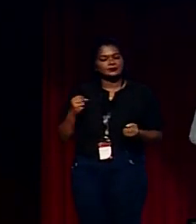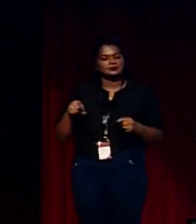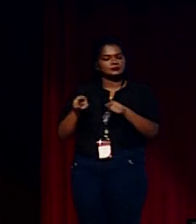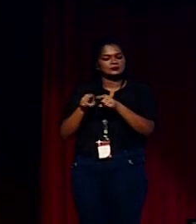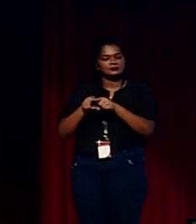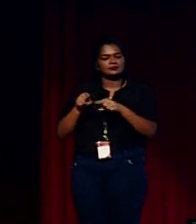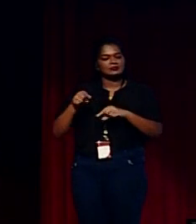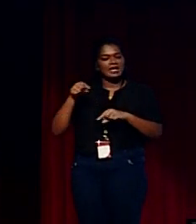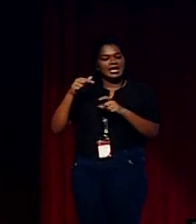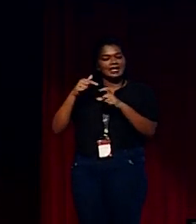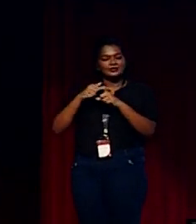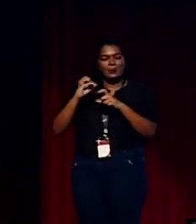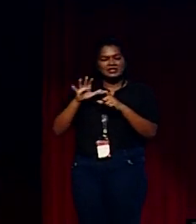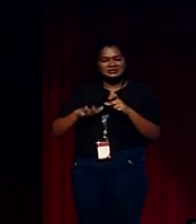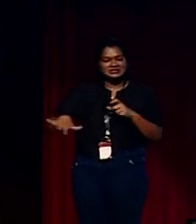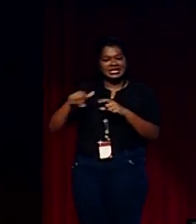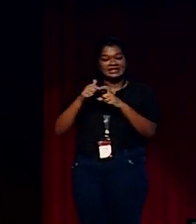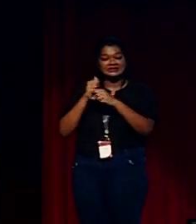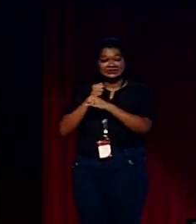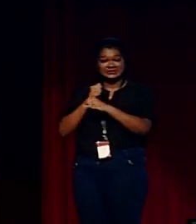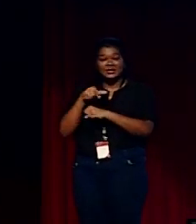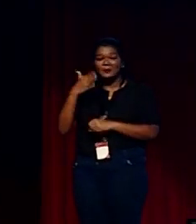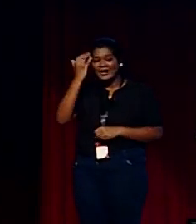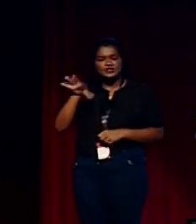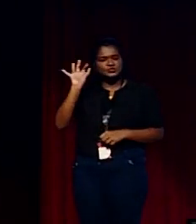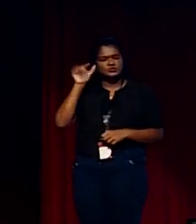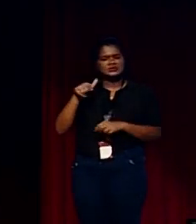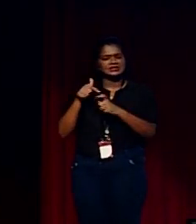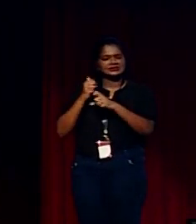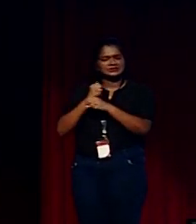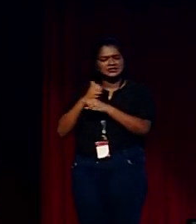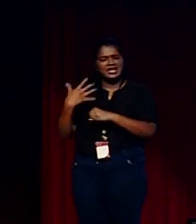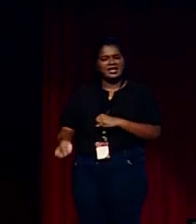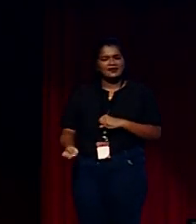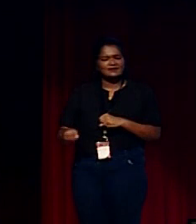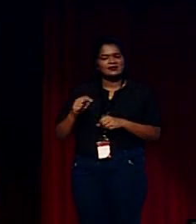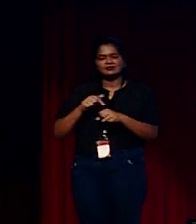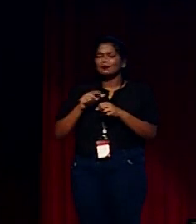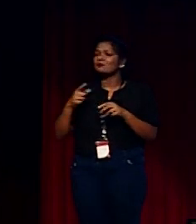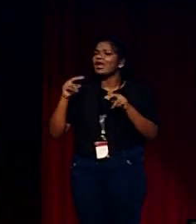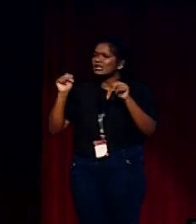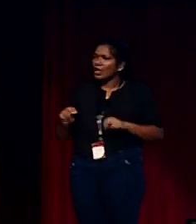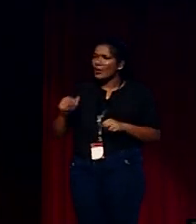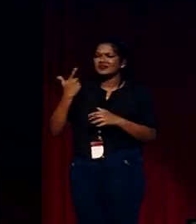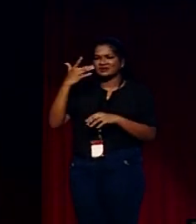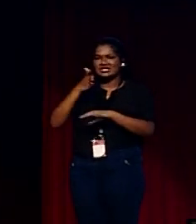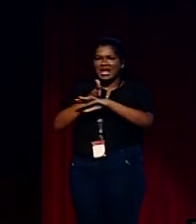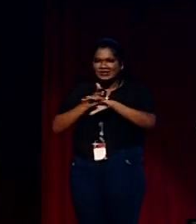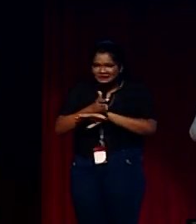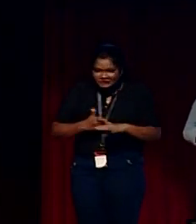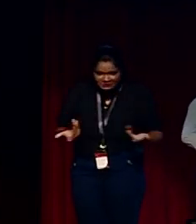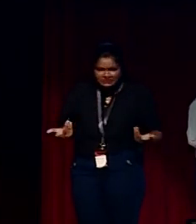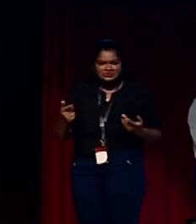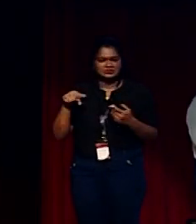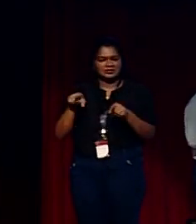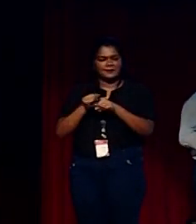ECG and EEG. So why we choose EEG? Because EEG is a non-invasive technique, means it doesn't require any surgery, and it is